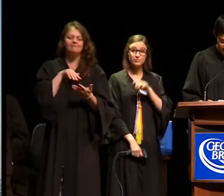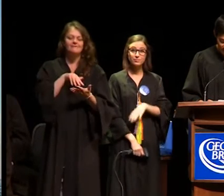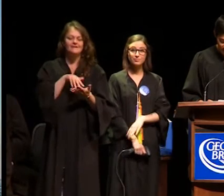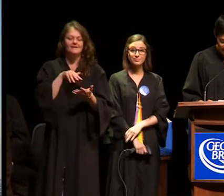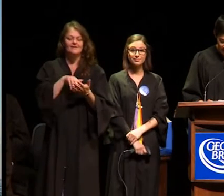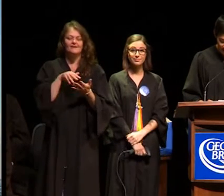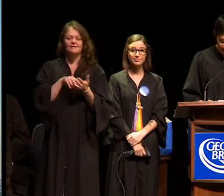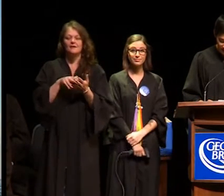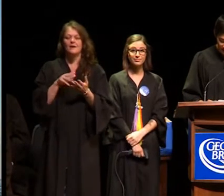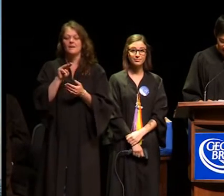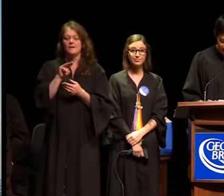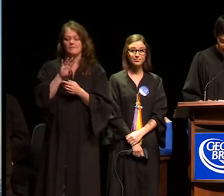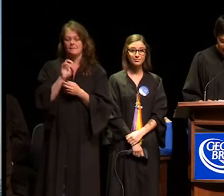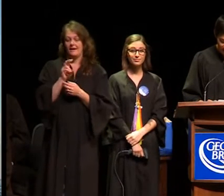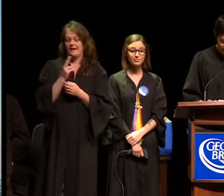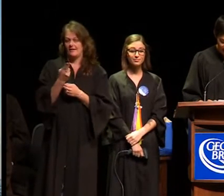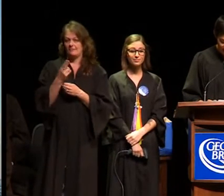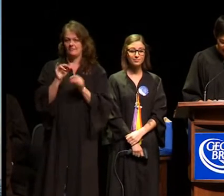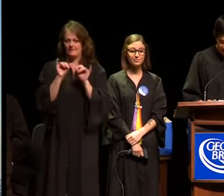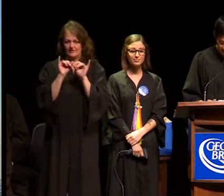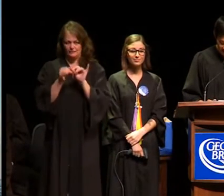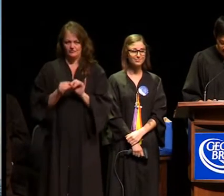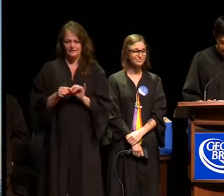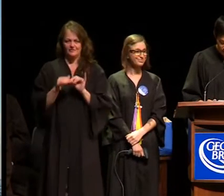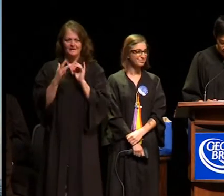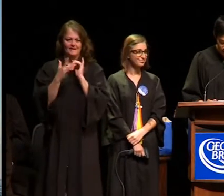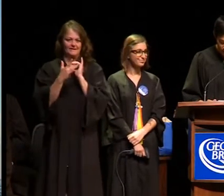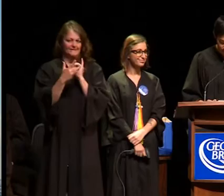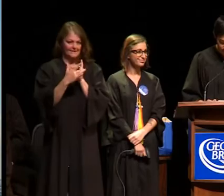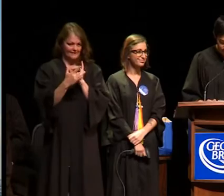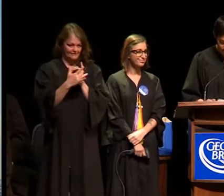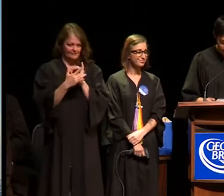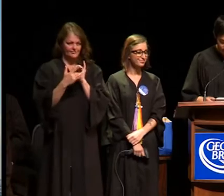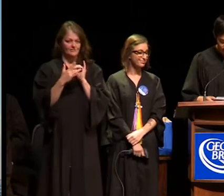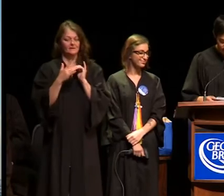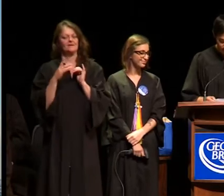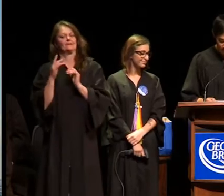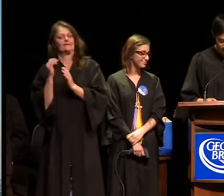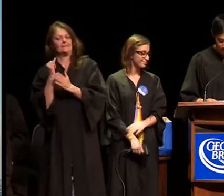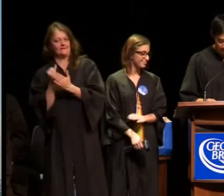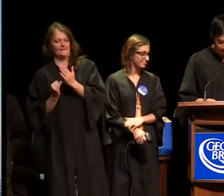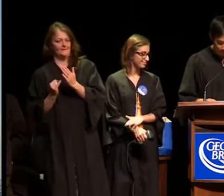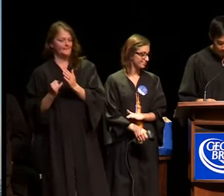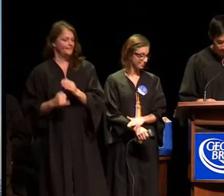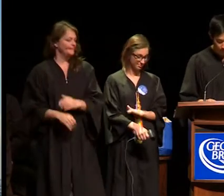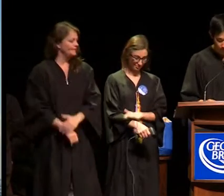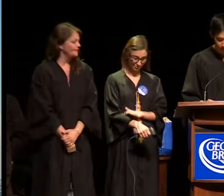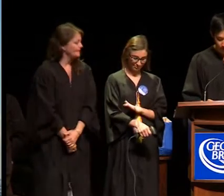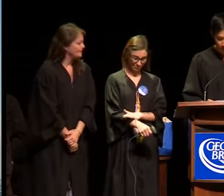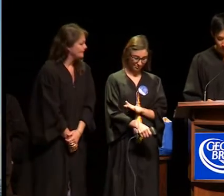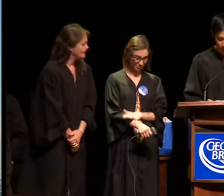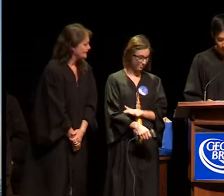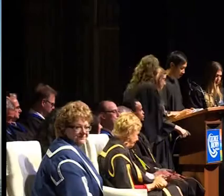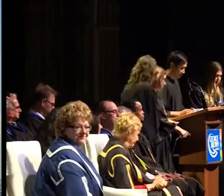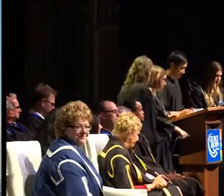the Mechanical Engineering Technology Design Program.